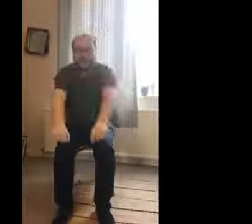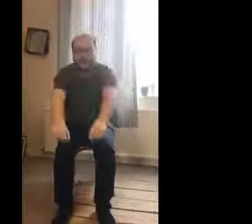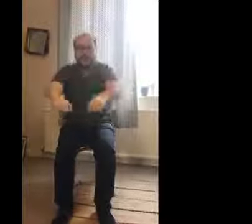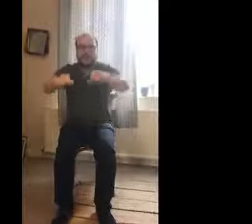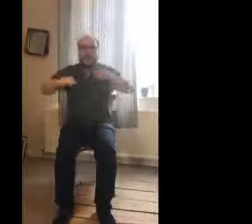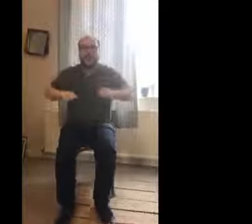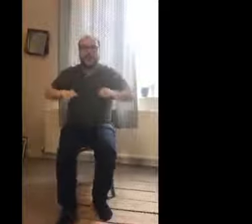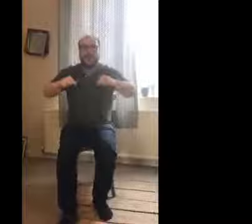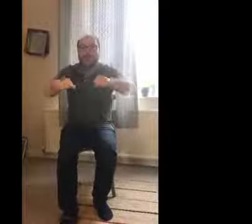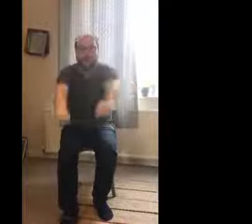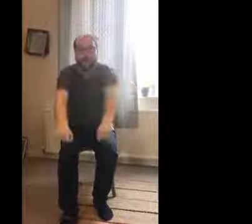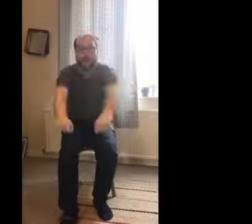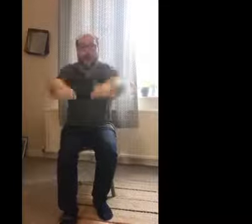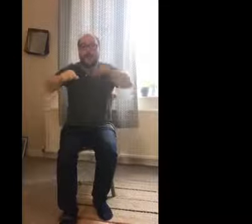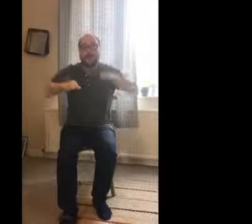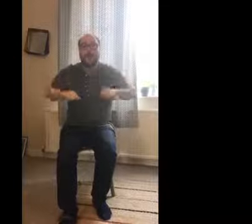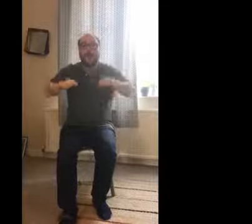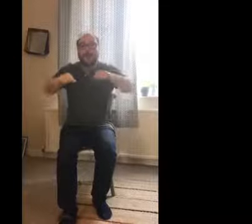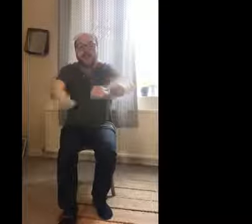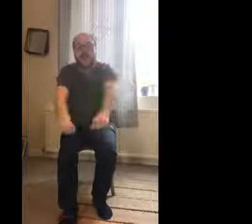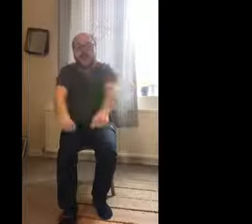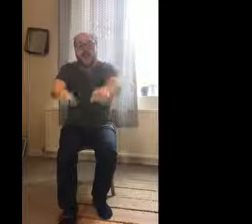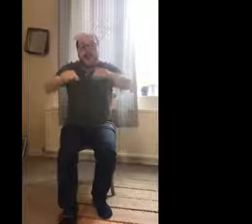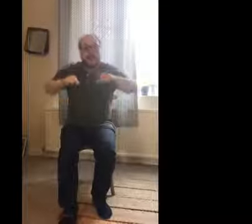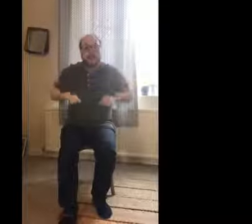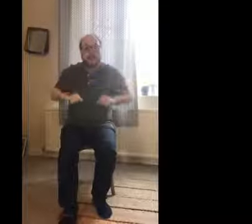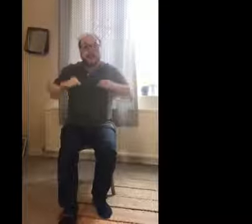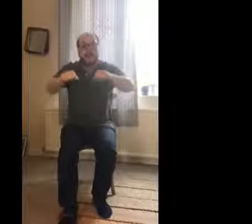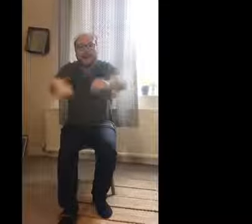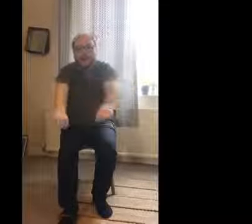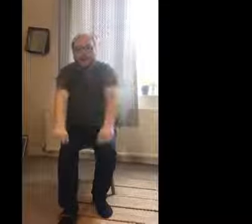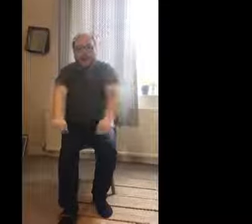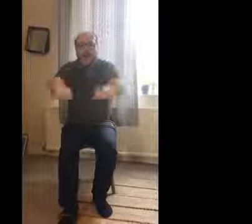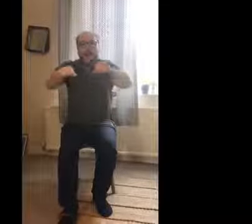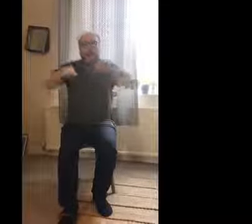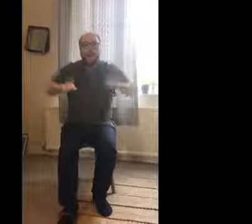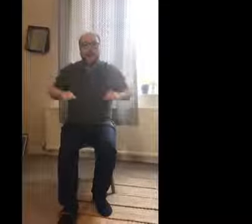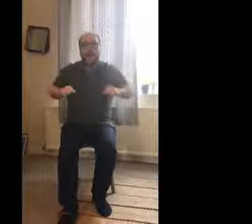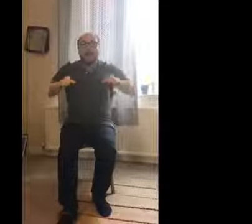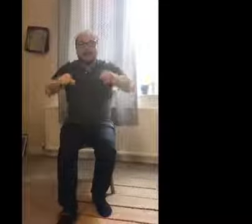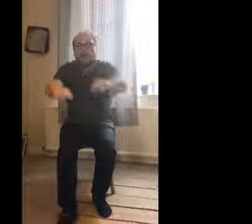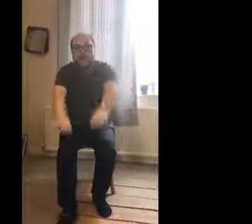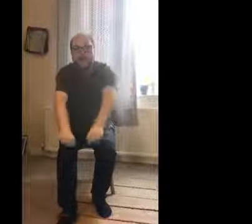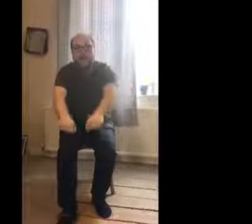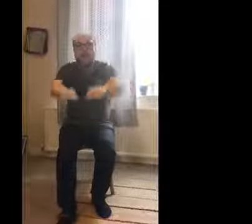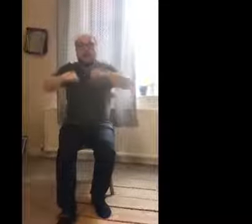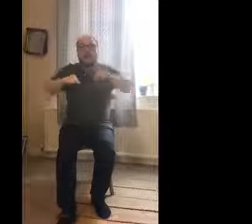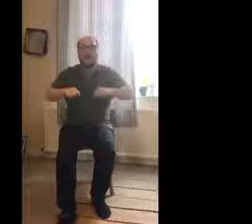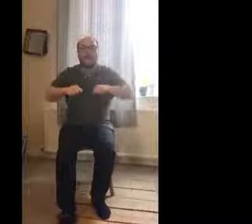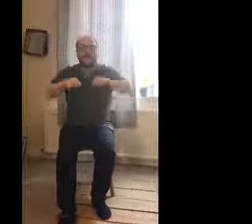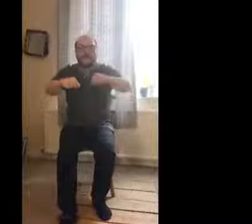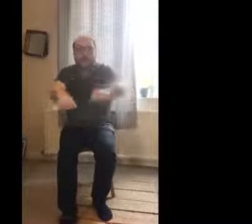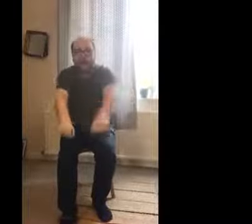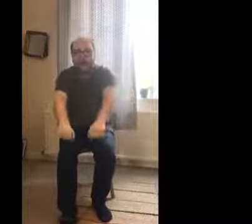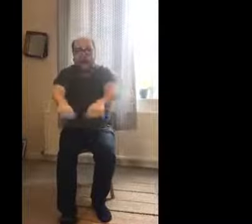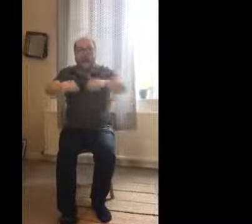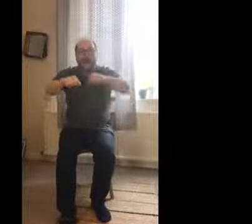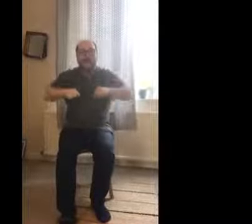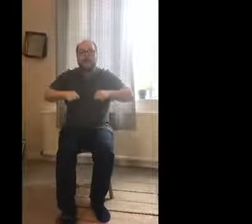Row, row, your boat. Gently down the stream. Merrily, merrily, merrily, merrily, merrily. Life